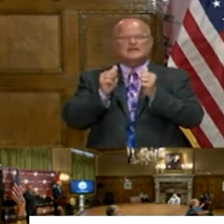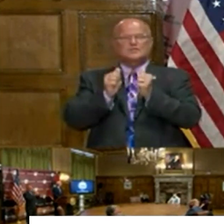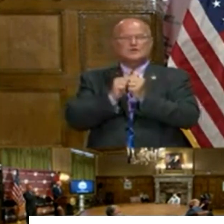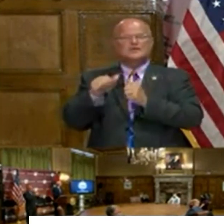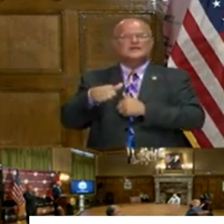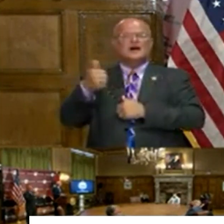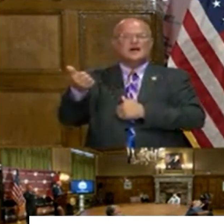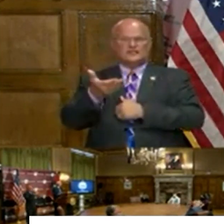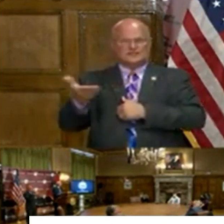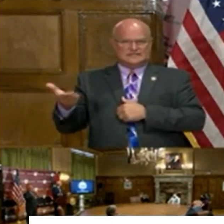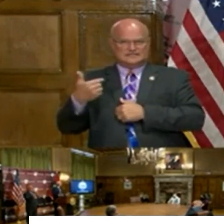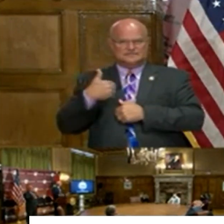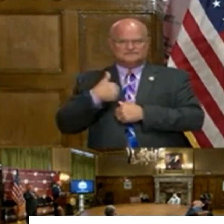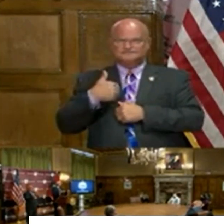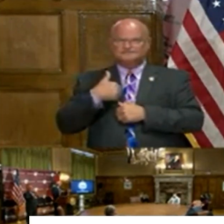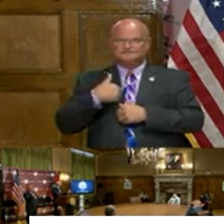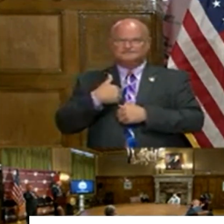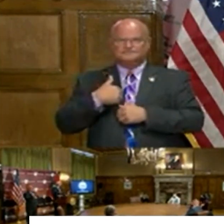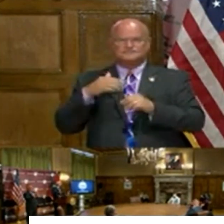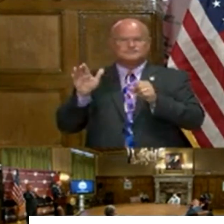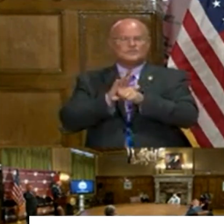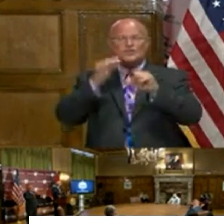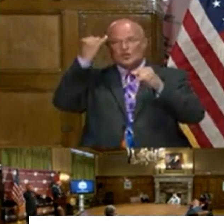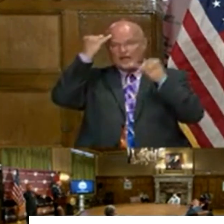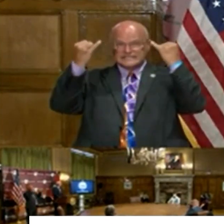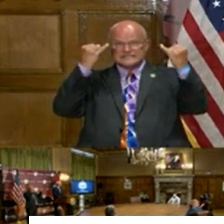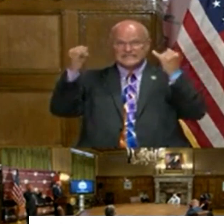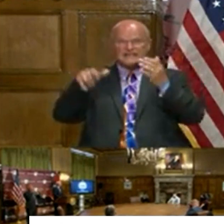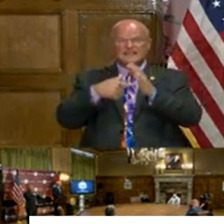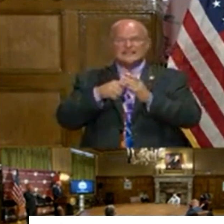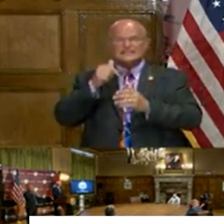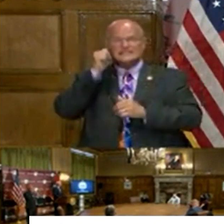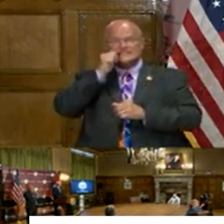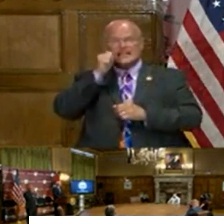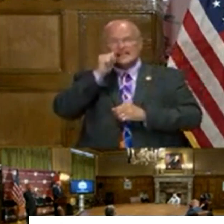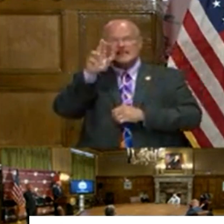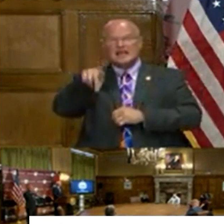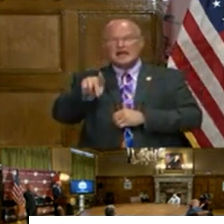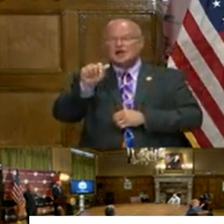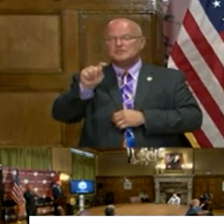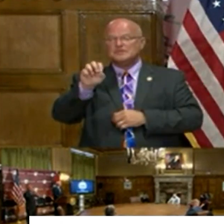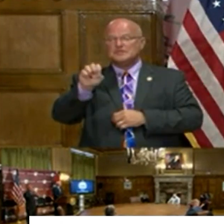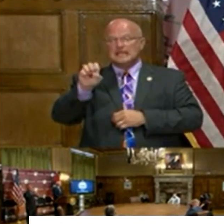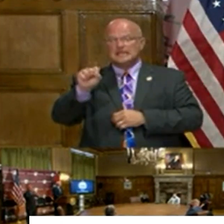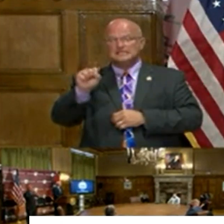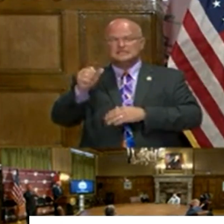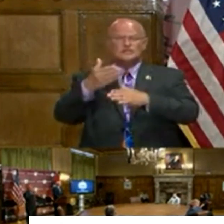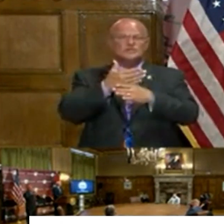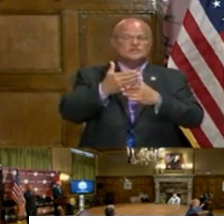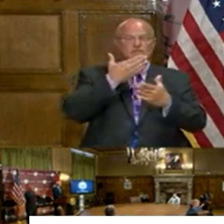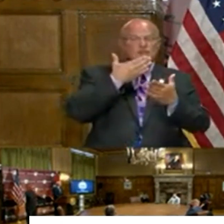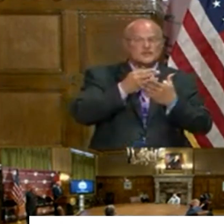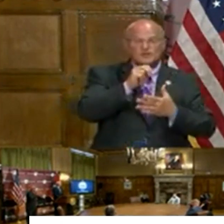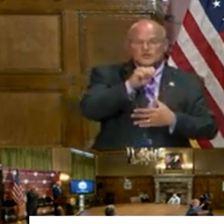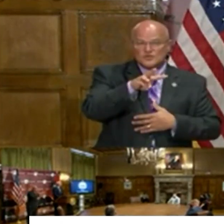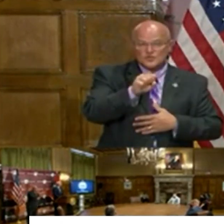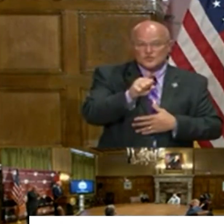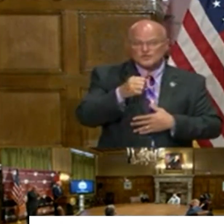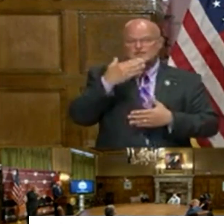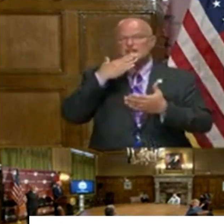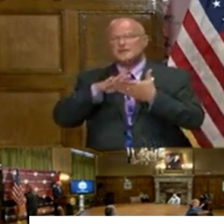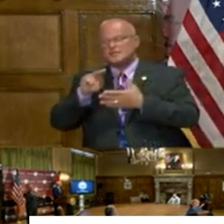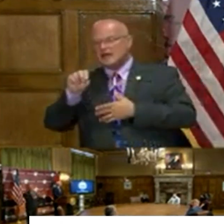additionals. So the whole idea of these daily updates is that we share the good news and the bad news, the ups and